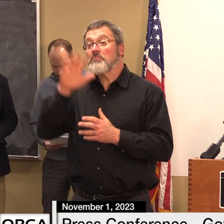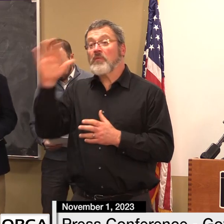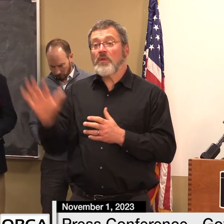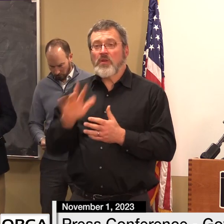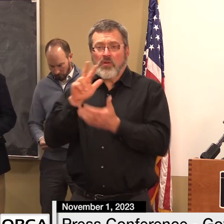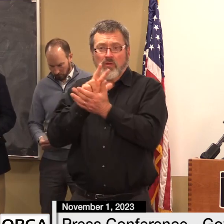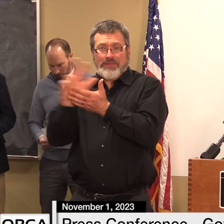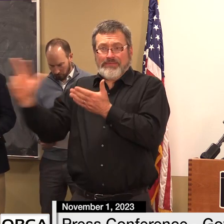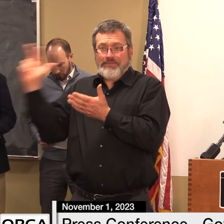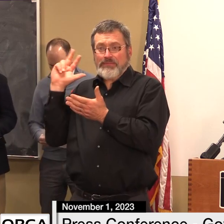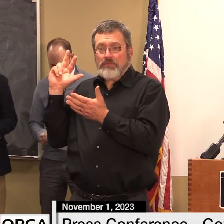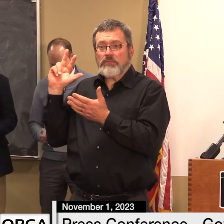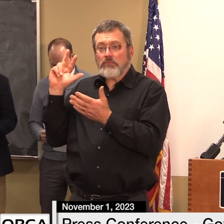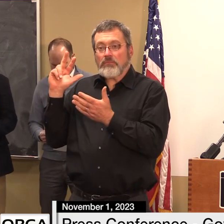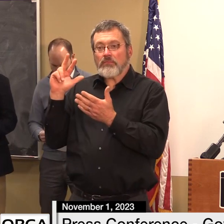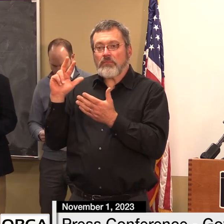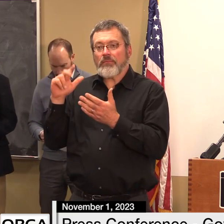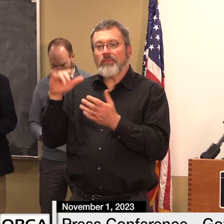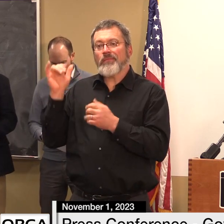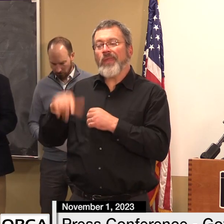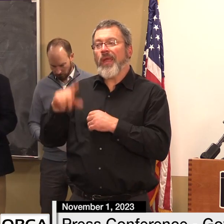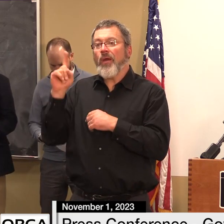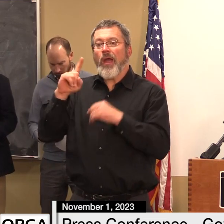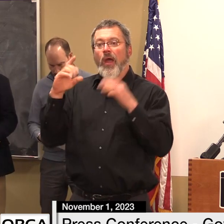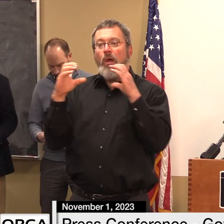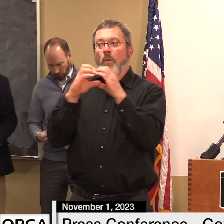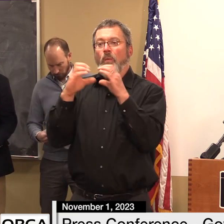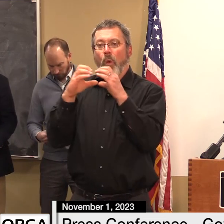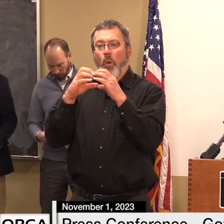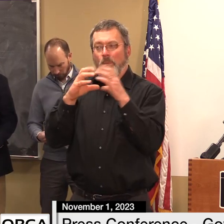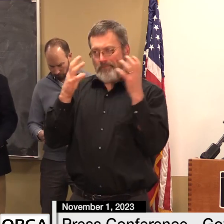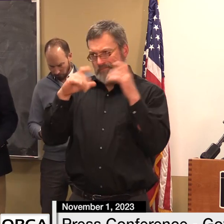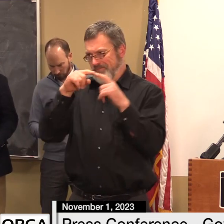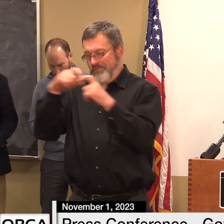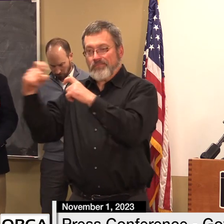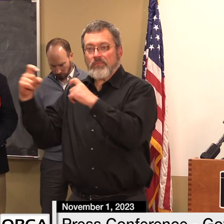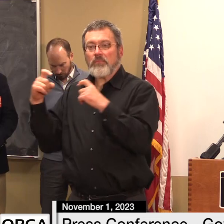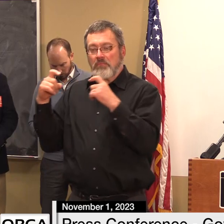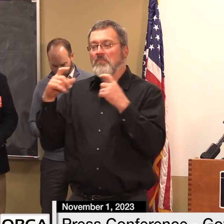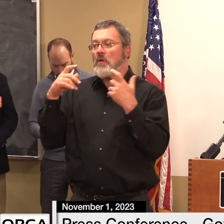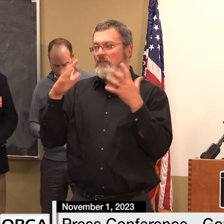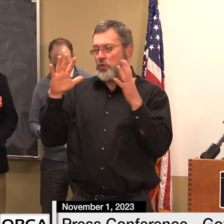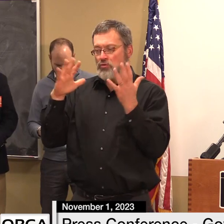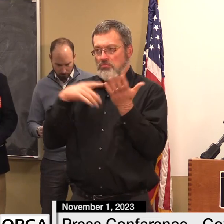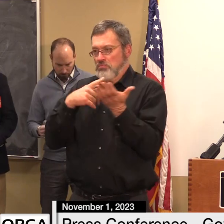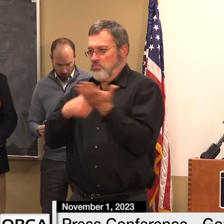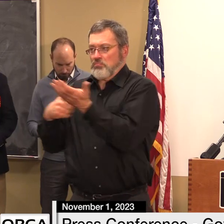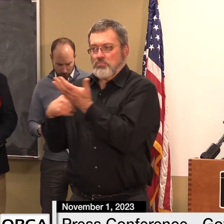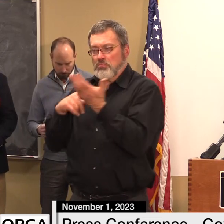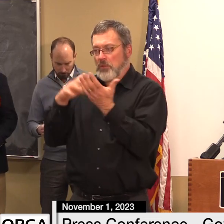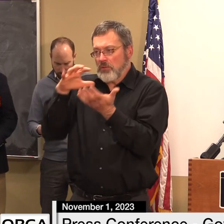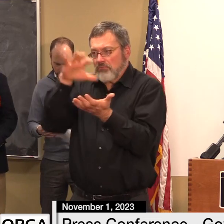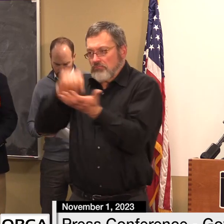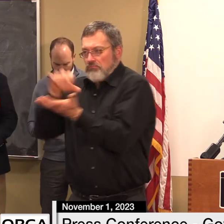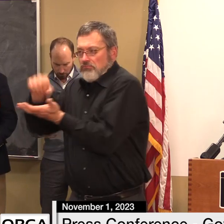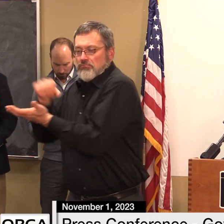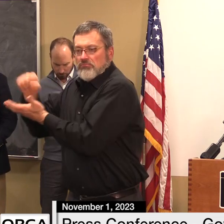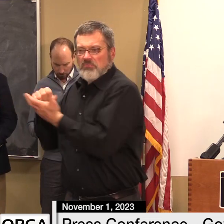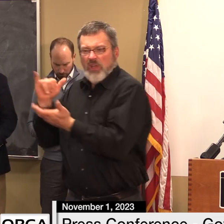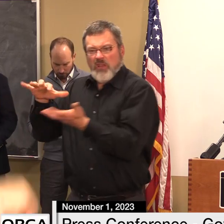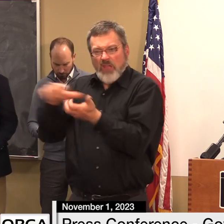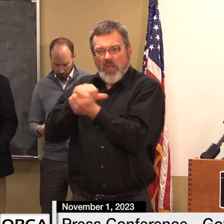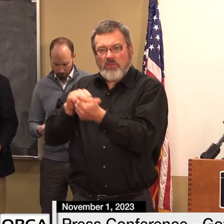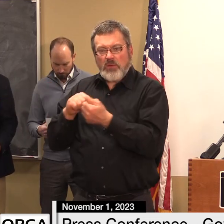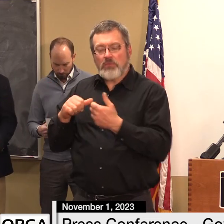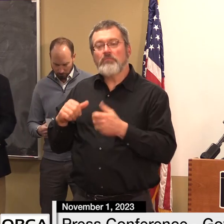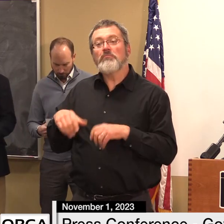to deconstruct mobile homes that were impacted by the summer's floods. And some of you know, I put together a